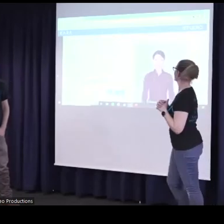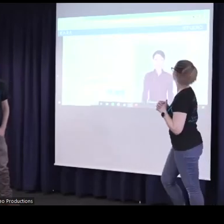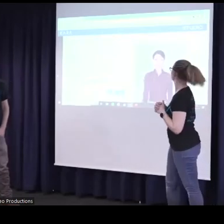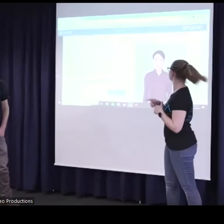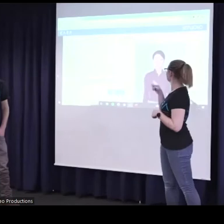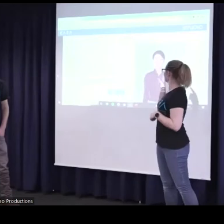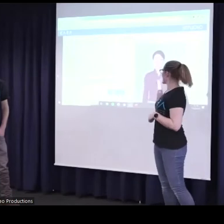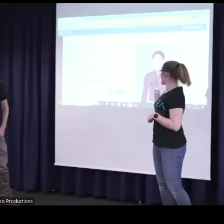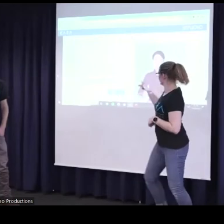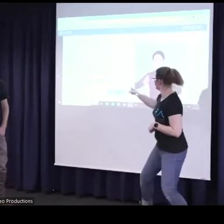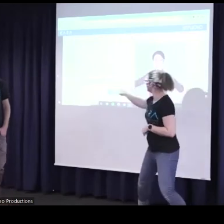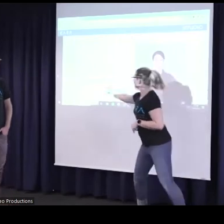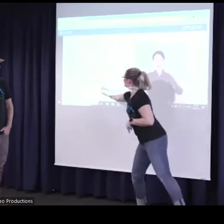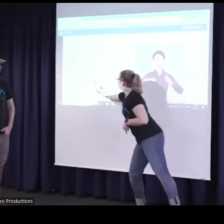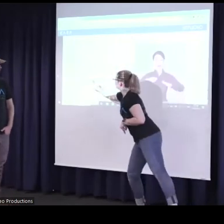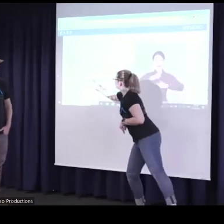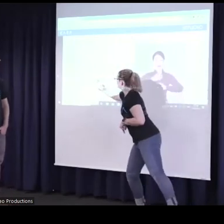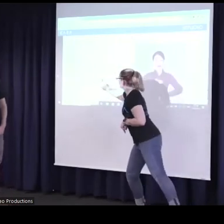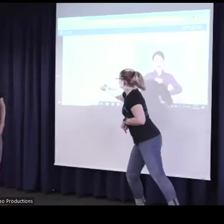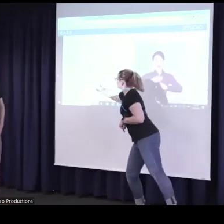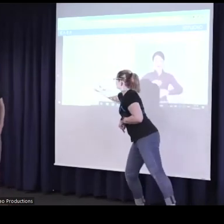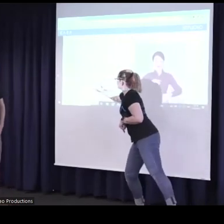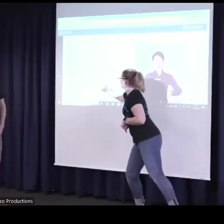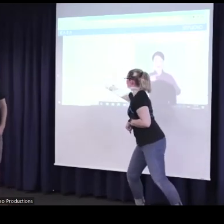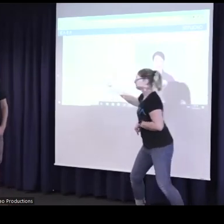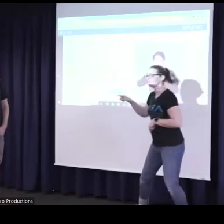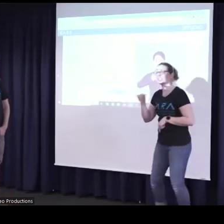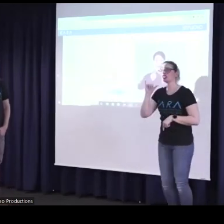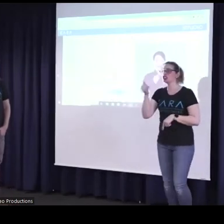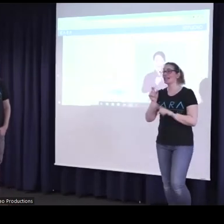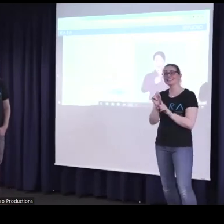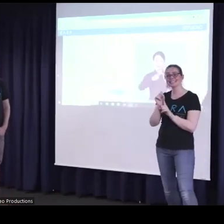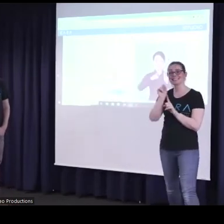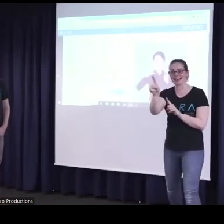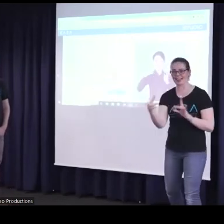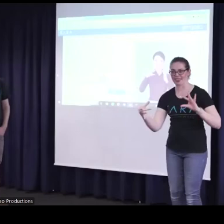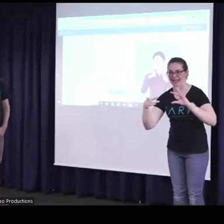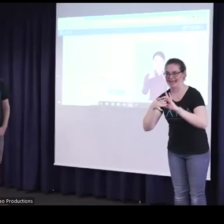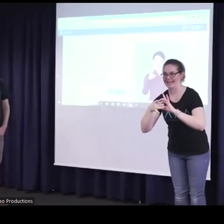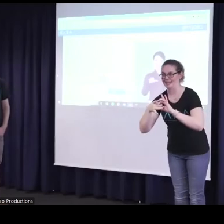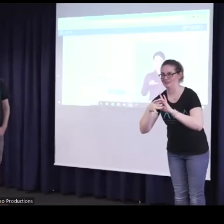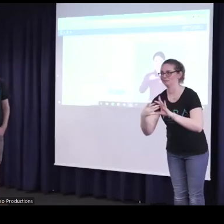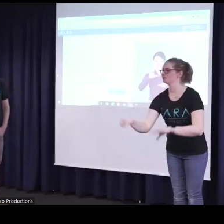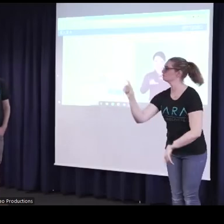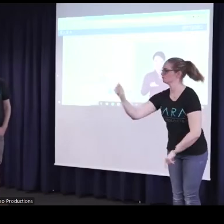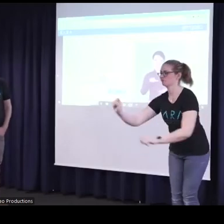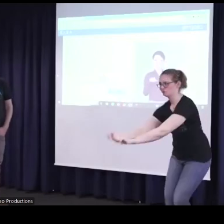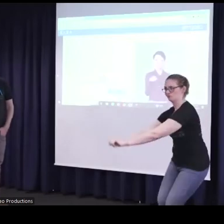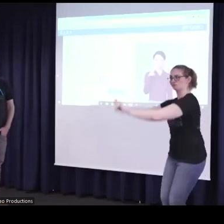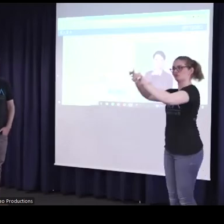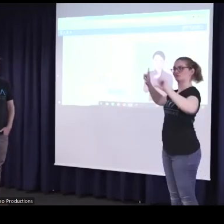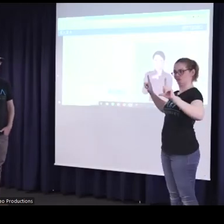So one extra piece of information about this. So you can see this web link here. So that will be